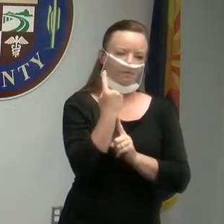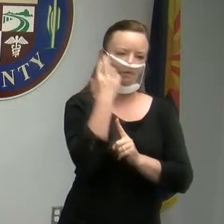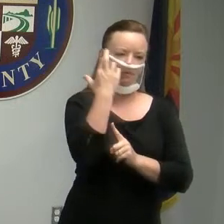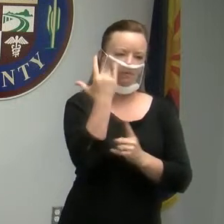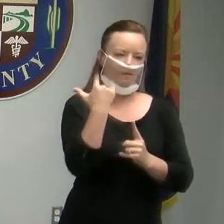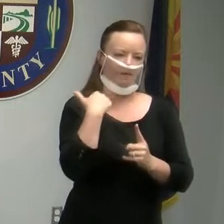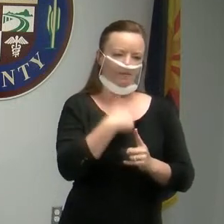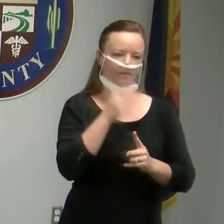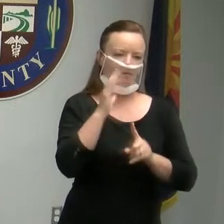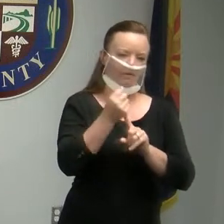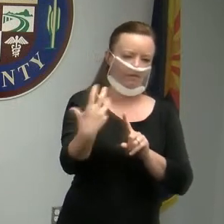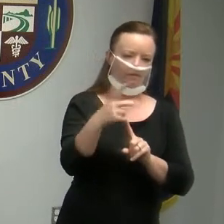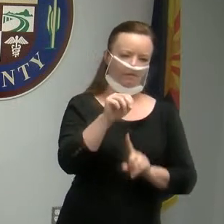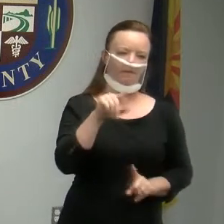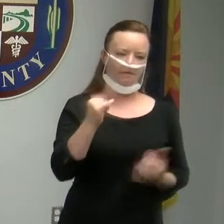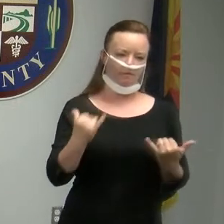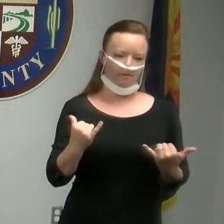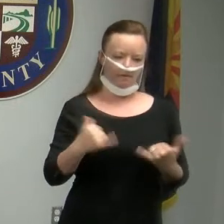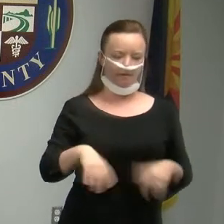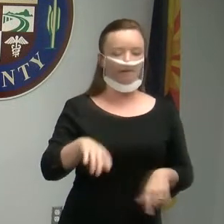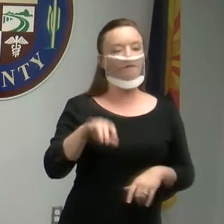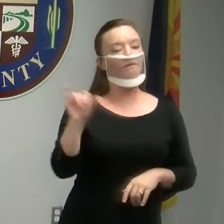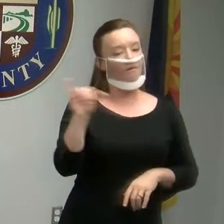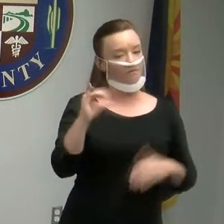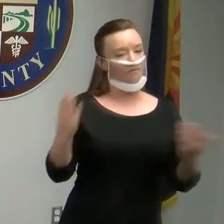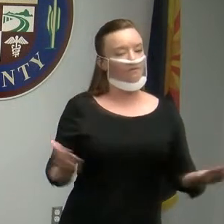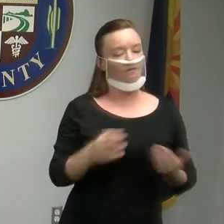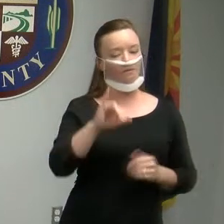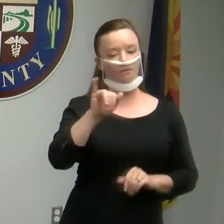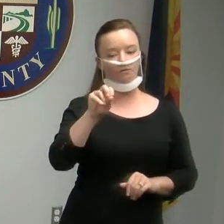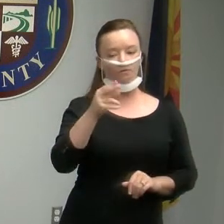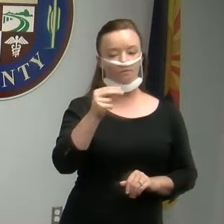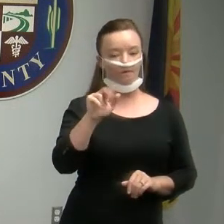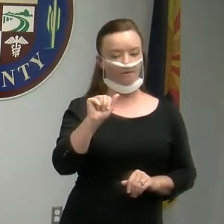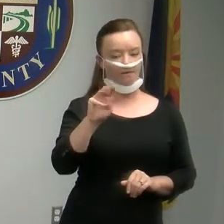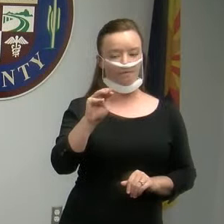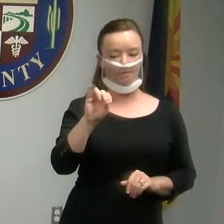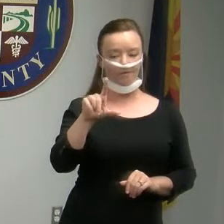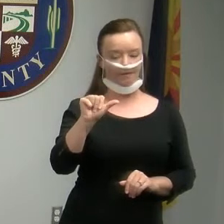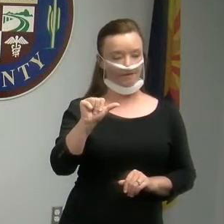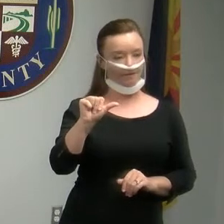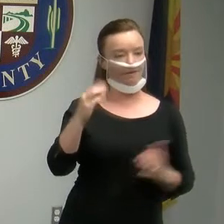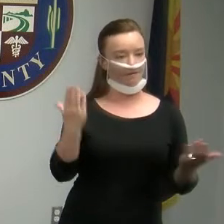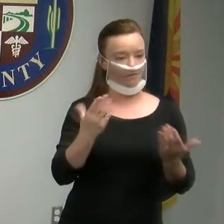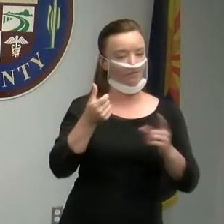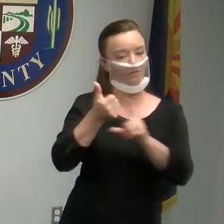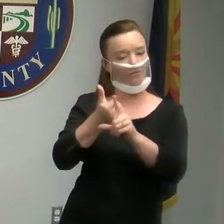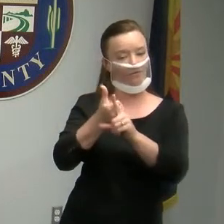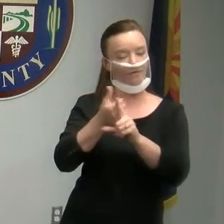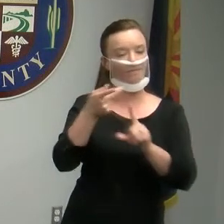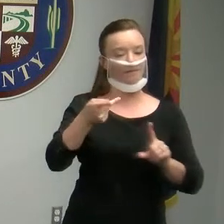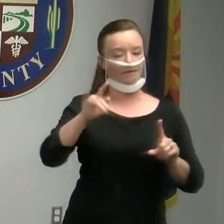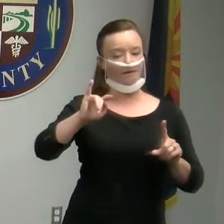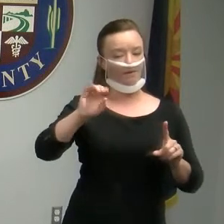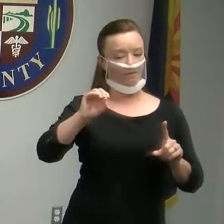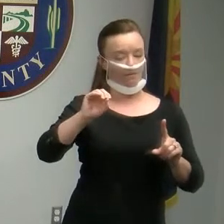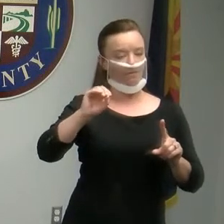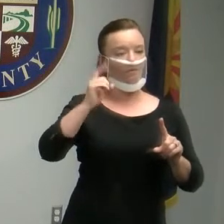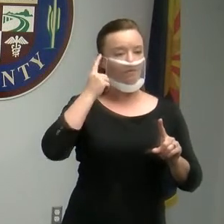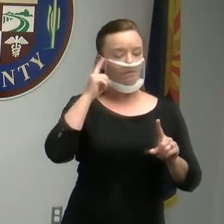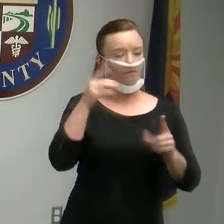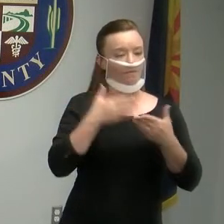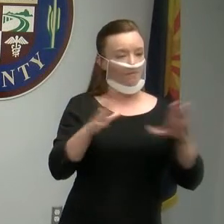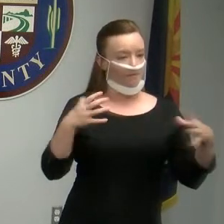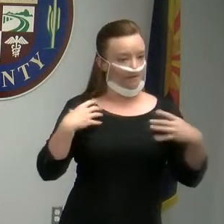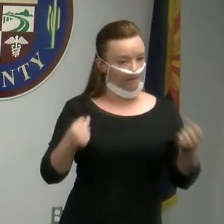Sonnenschein. So Joanna Molina is also here. She is a public information officer for public health. She will be translating